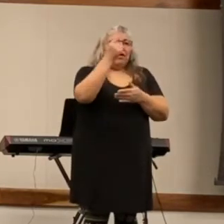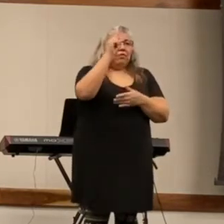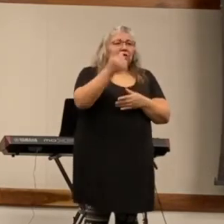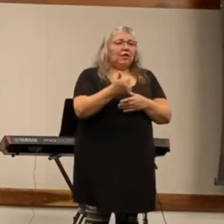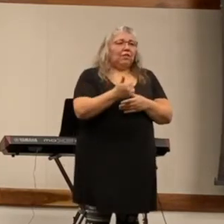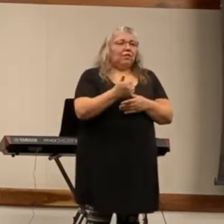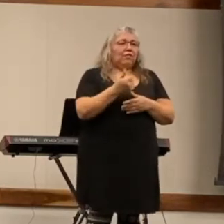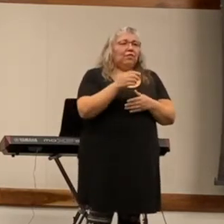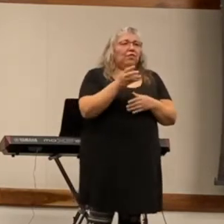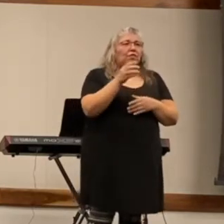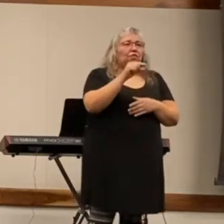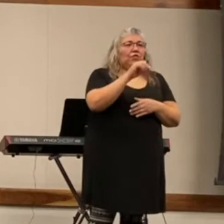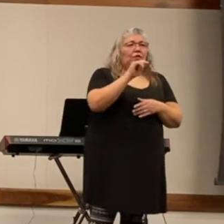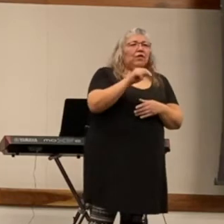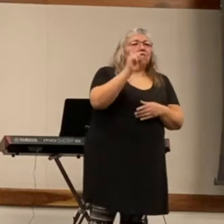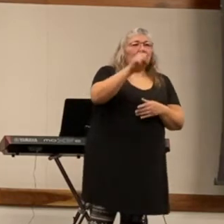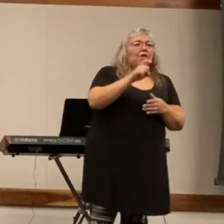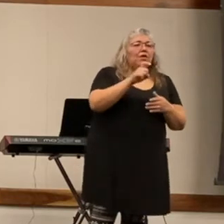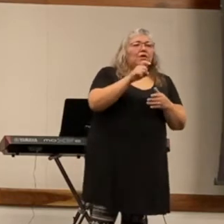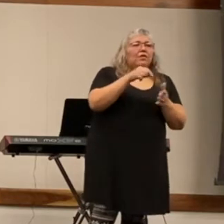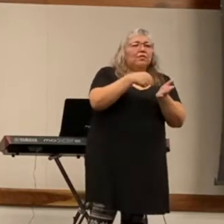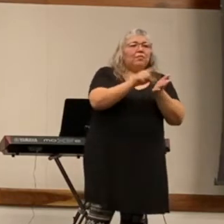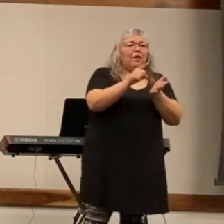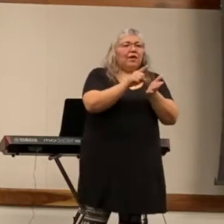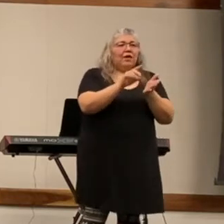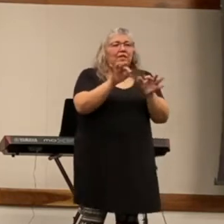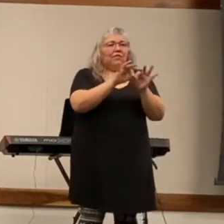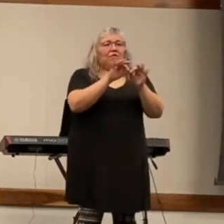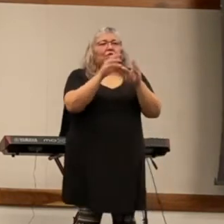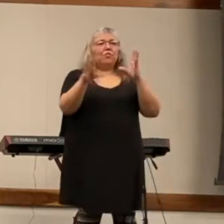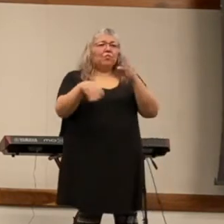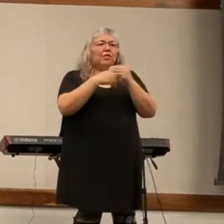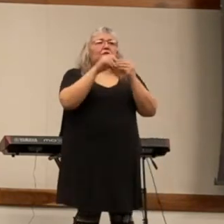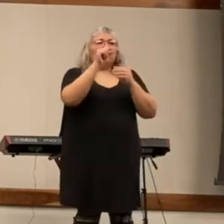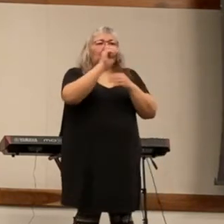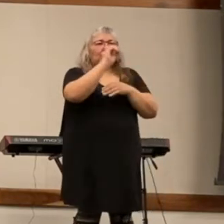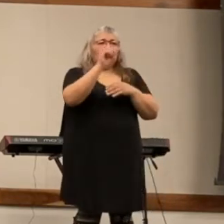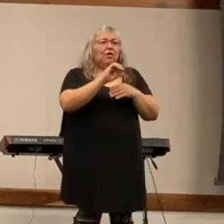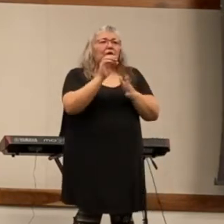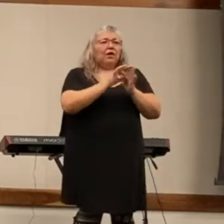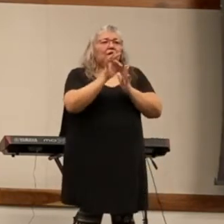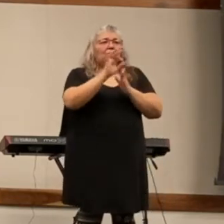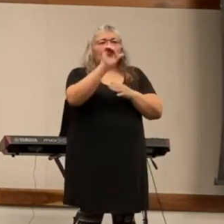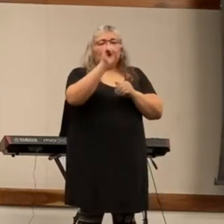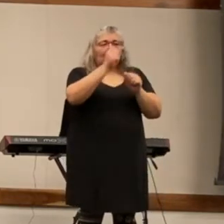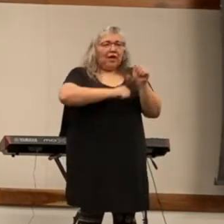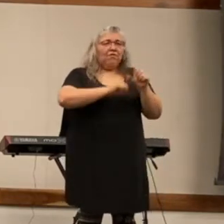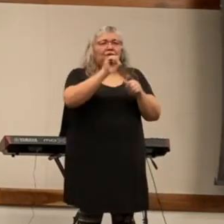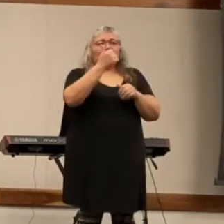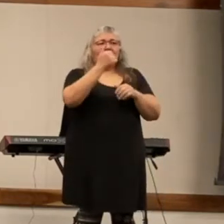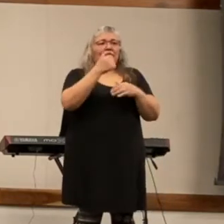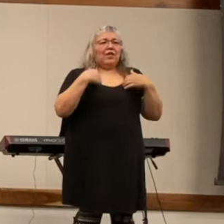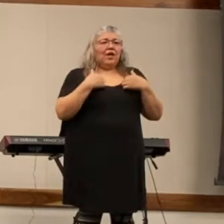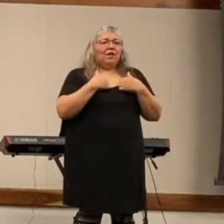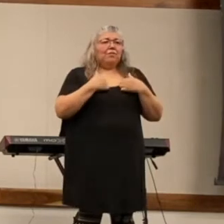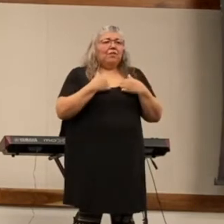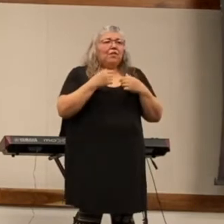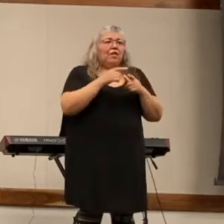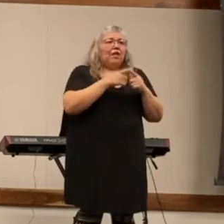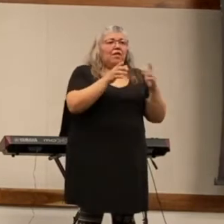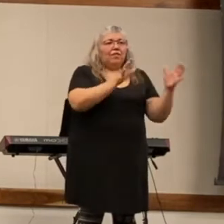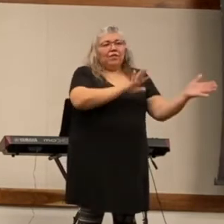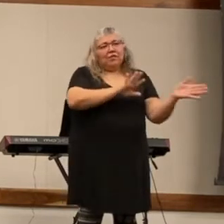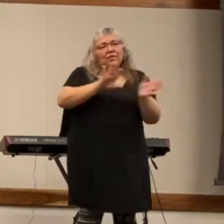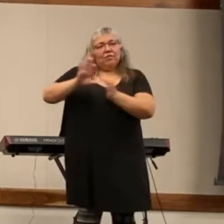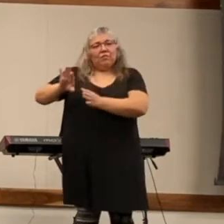grain or fruit, you must pay its value plus 20%. Count off every tenth animal from the herds and flocks and set them